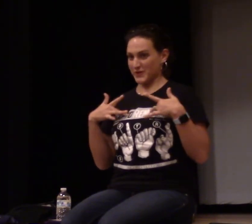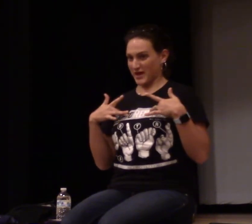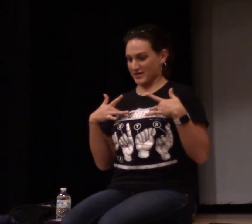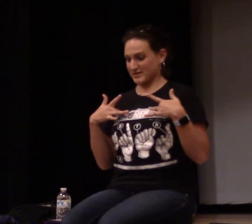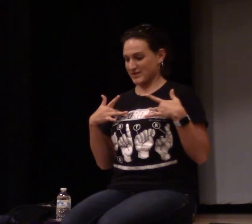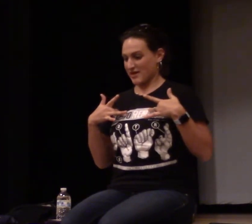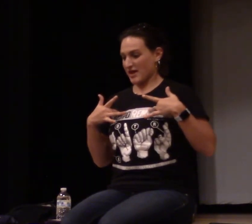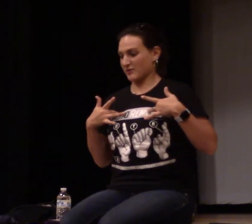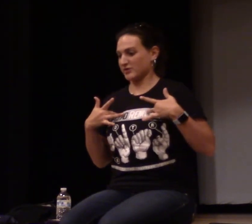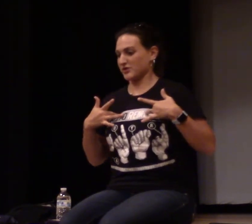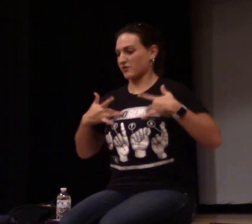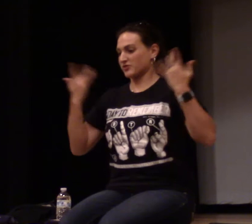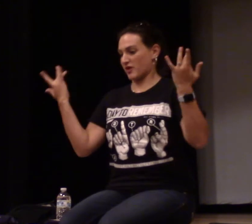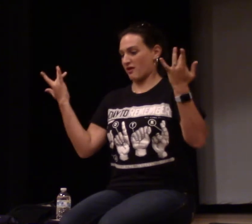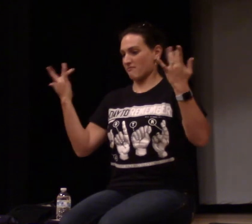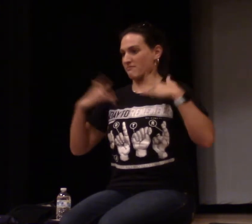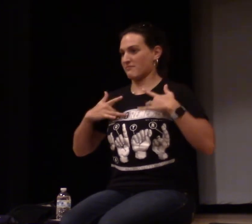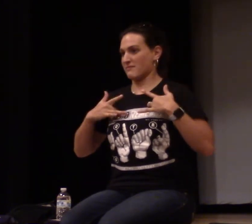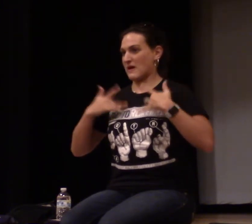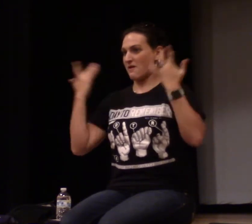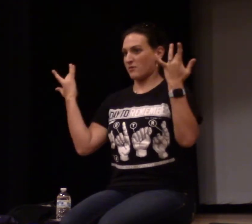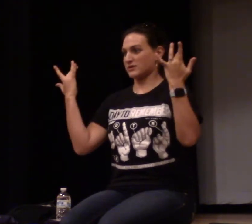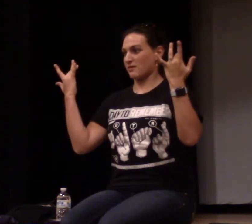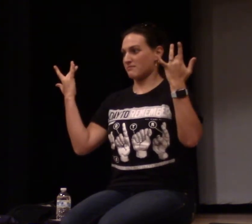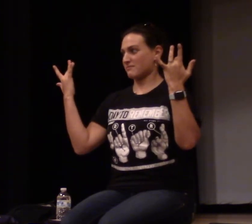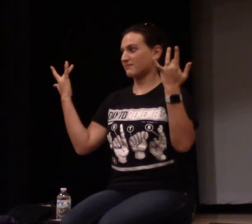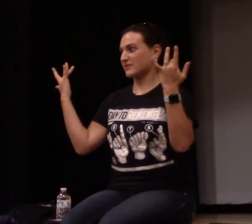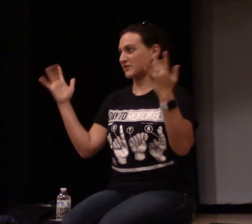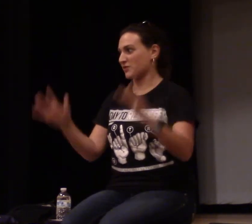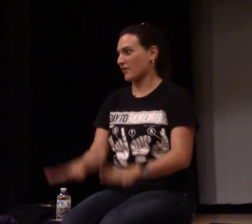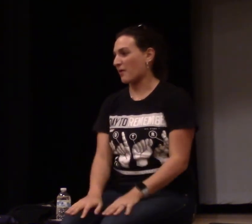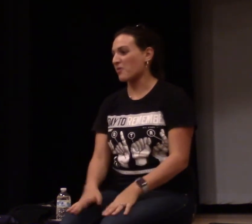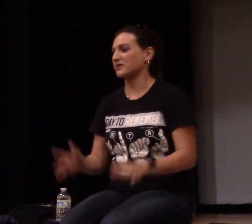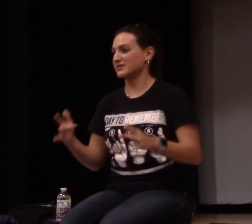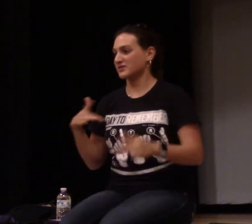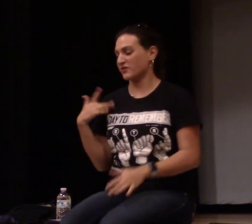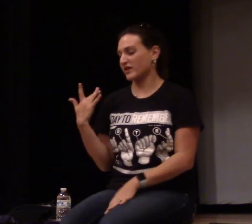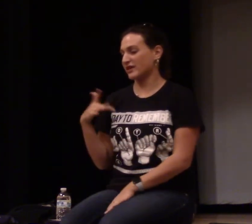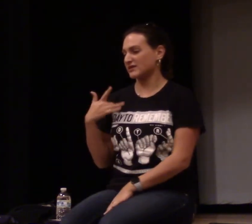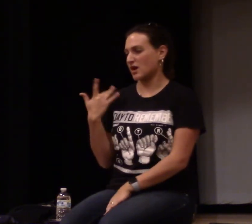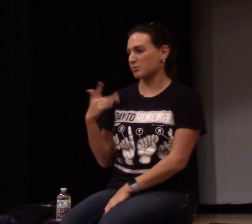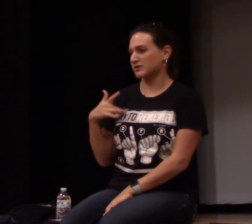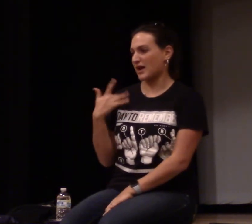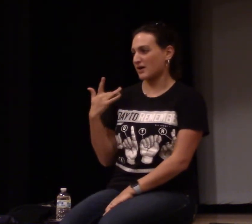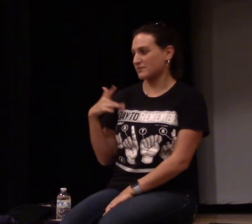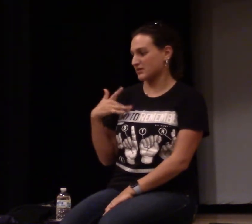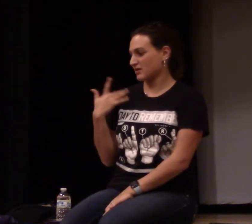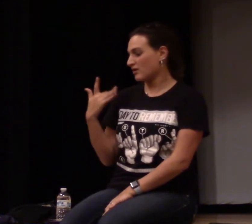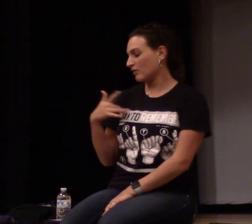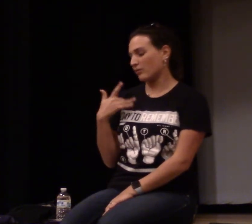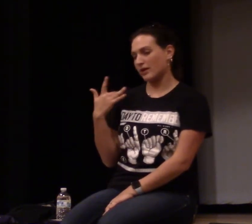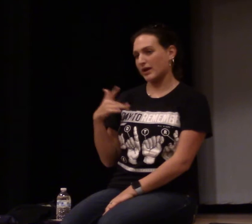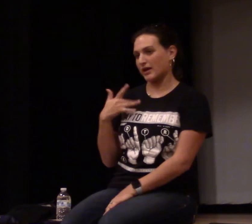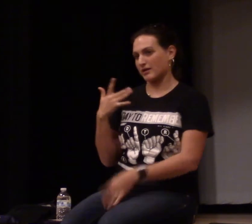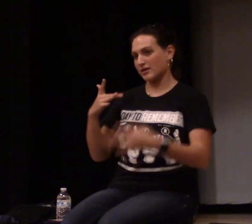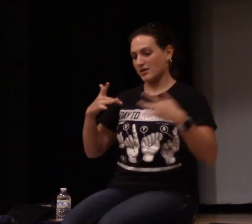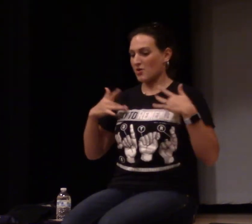hands and it would just go straight up. What's up? You could do it that once. So feeling is a couple times with one hand, what's